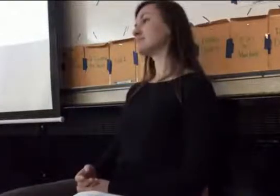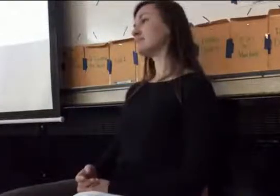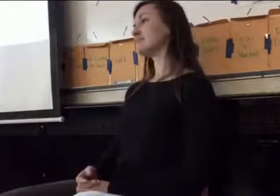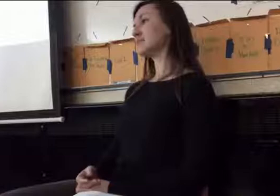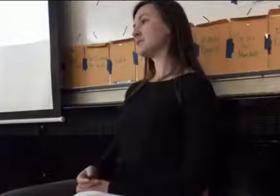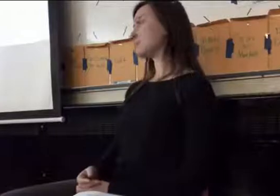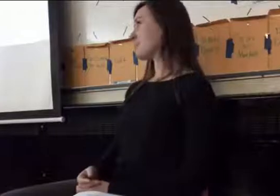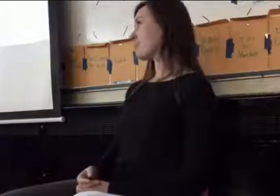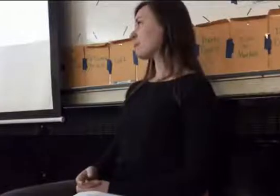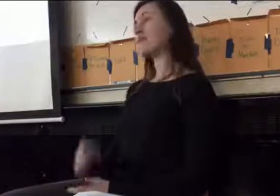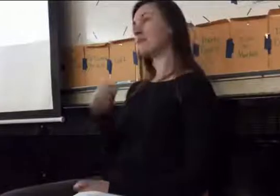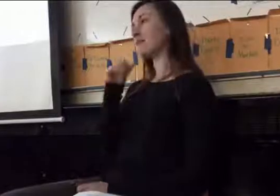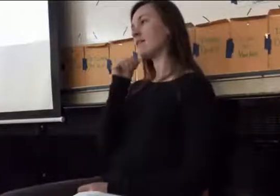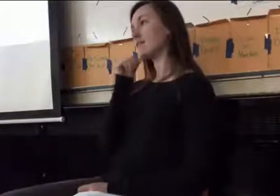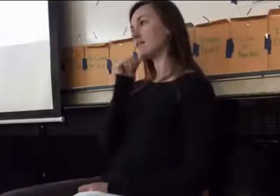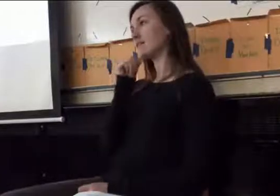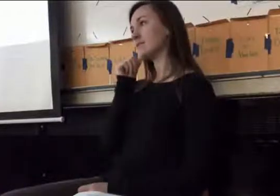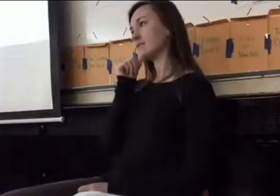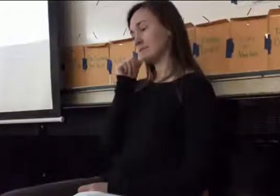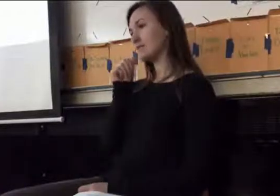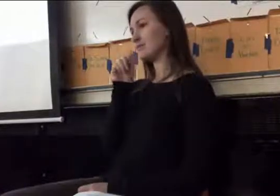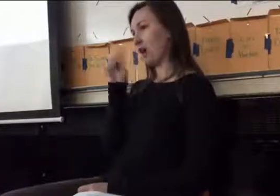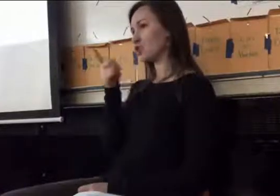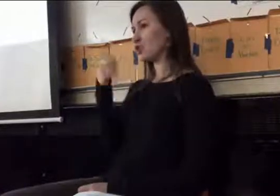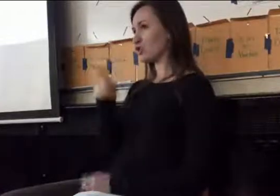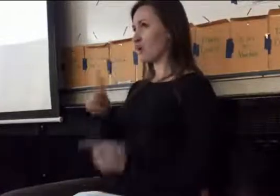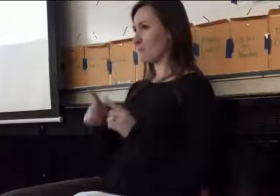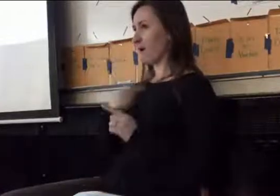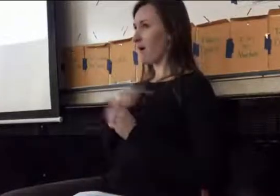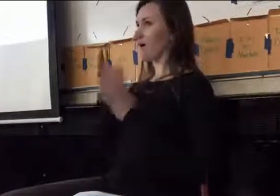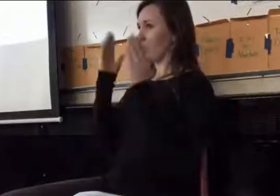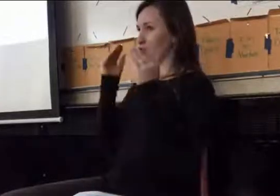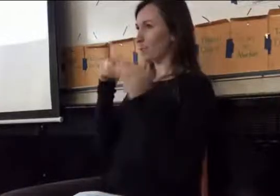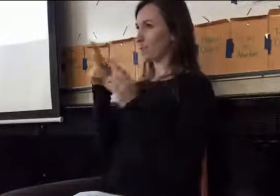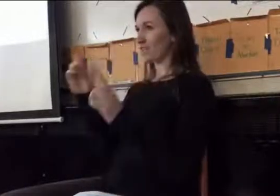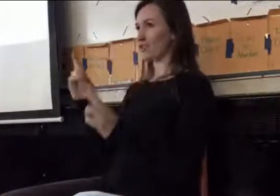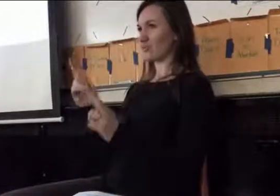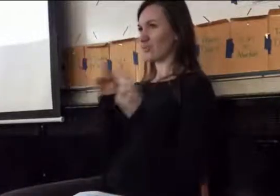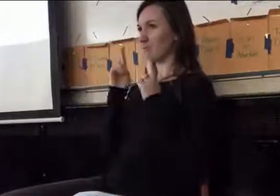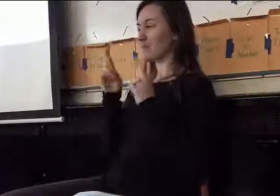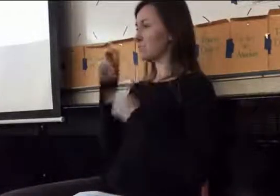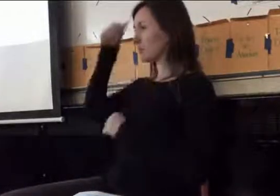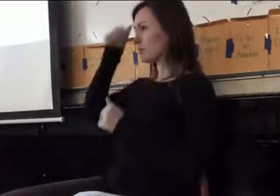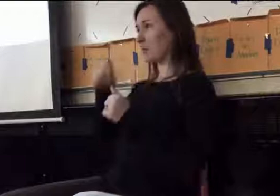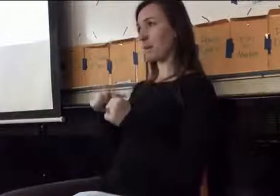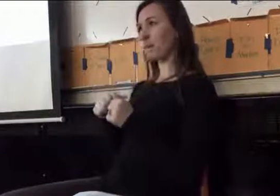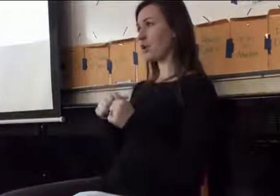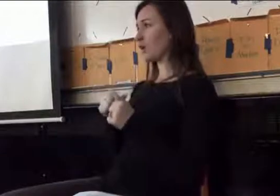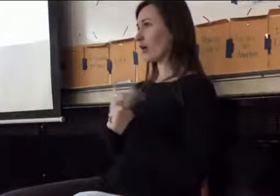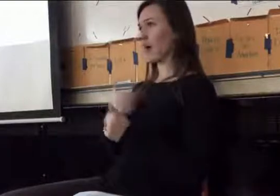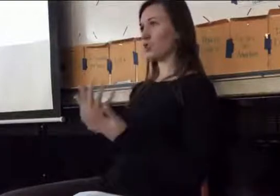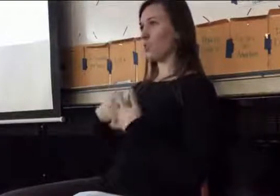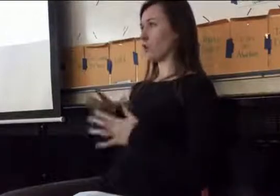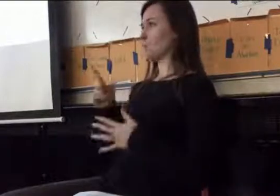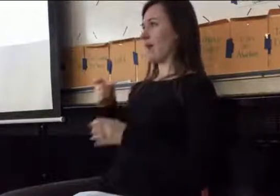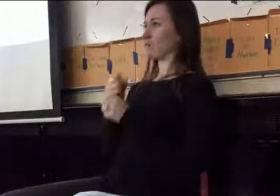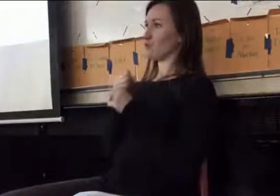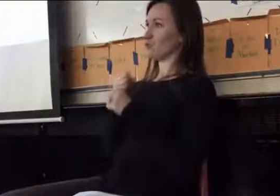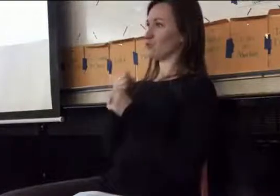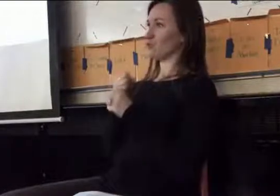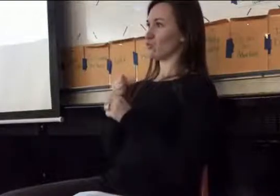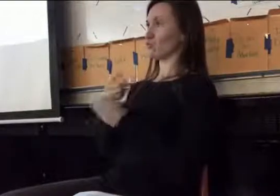Okay? It's not just you, but it is the whole class. I do hope that you guys are being respectful. Remember, we don't want to be like those other classes that I have to talk to because of